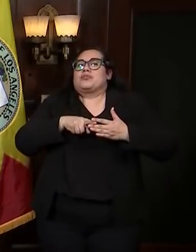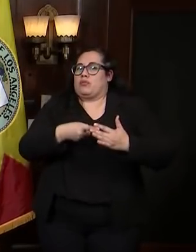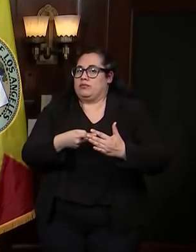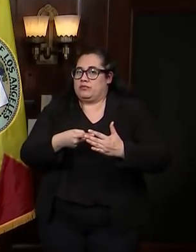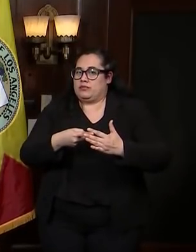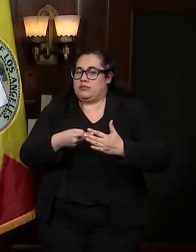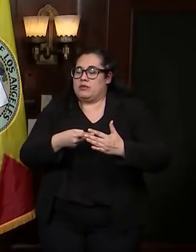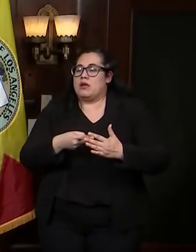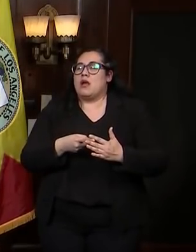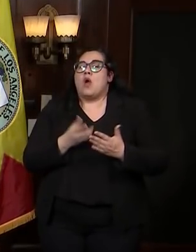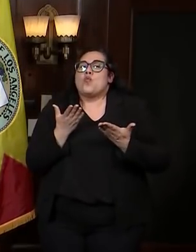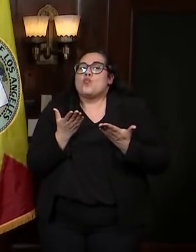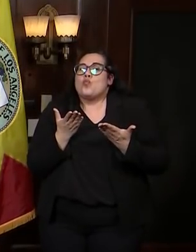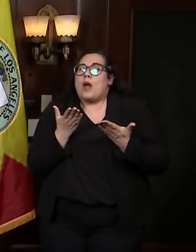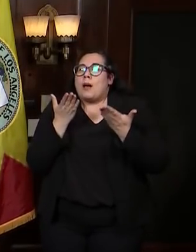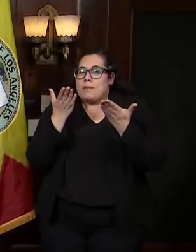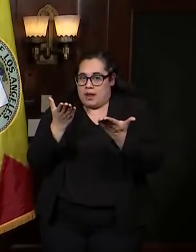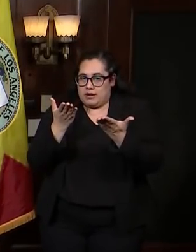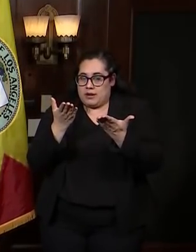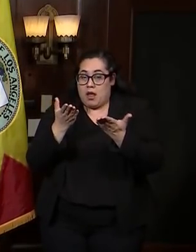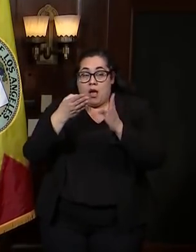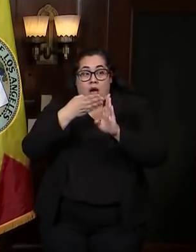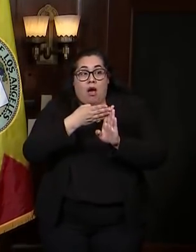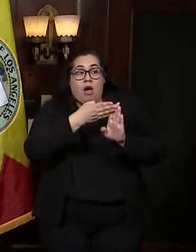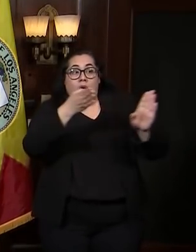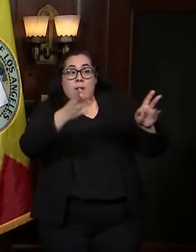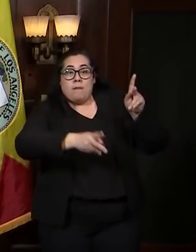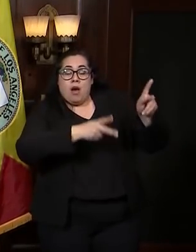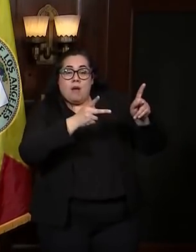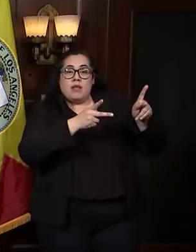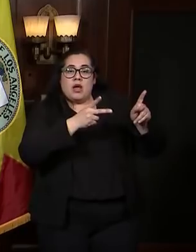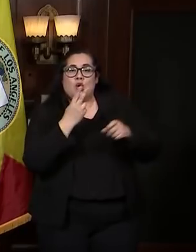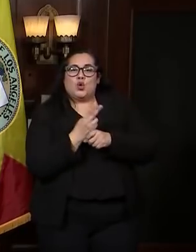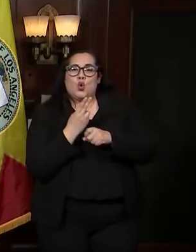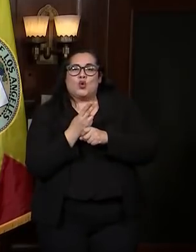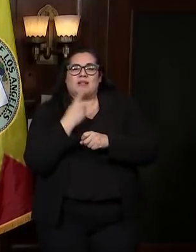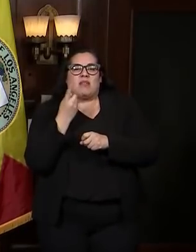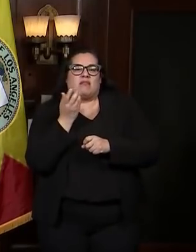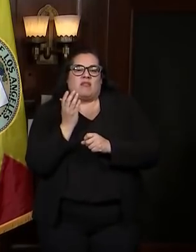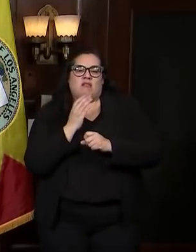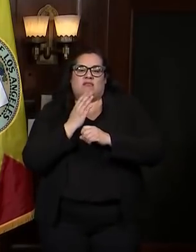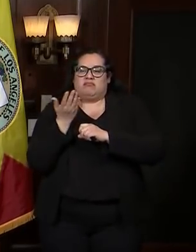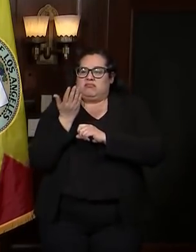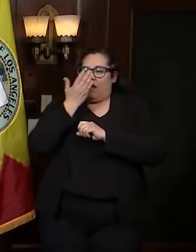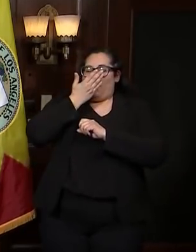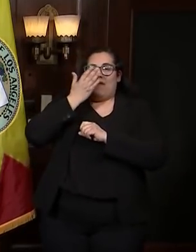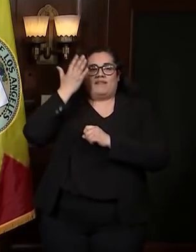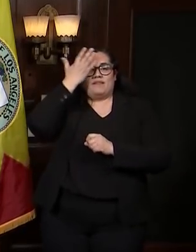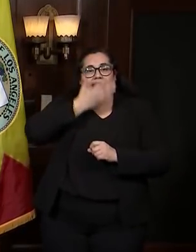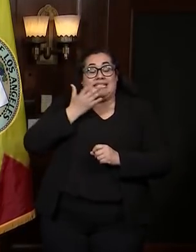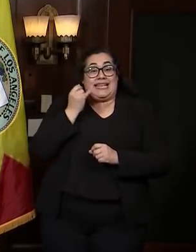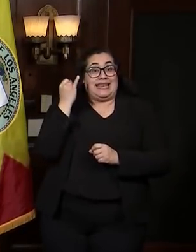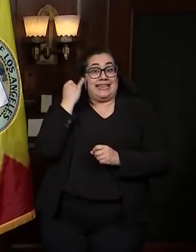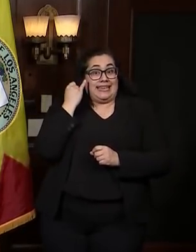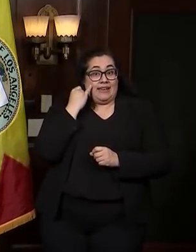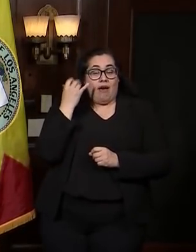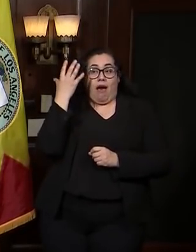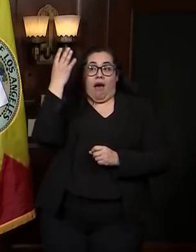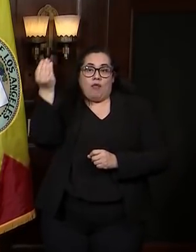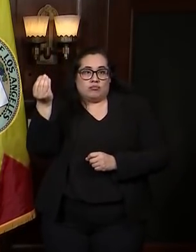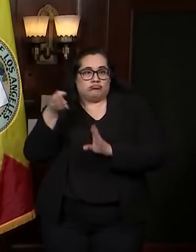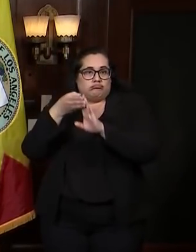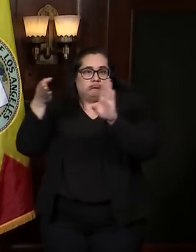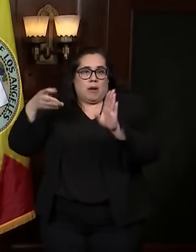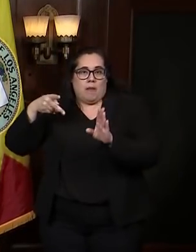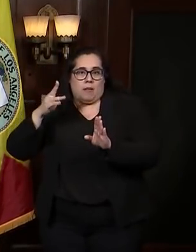empezando a recomendar que el público lleve coberturas en sus caras si salen en un lugar